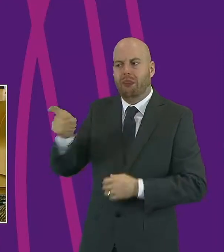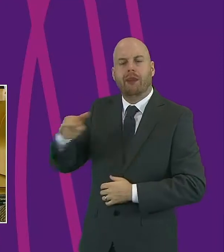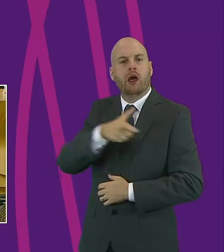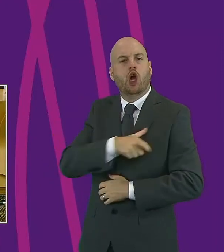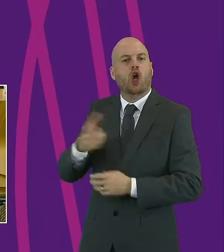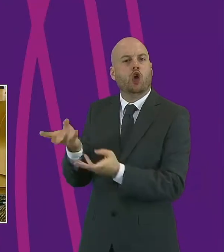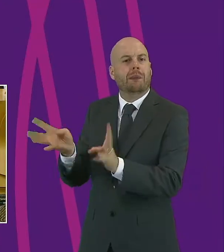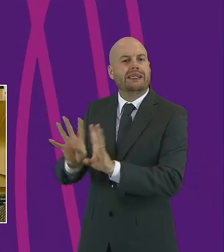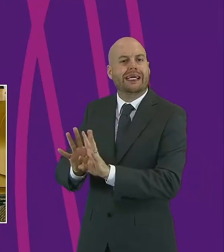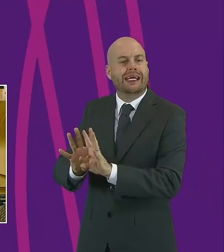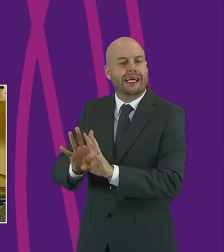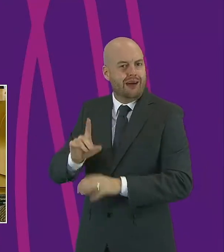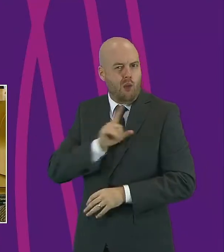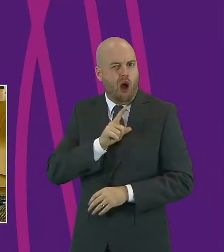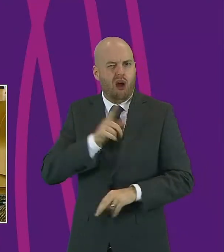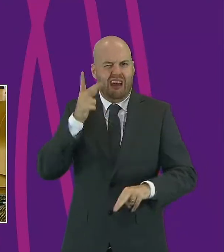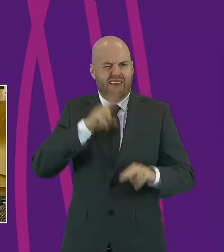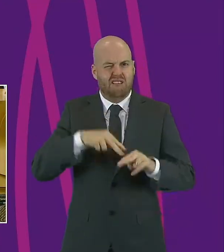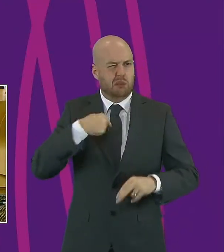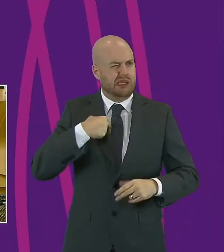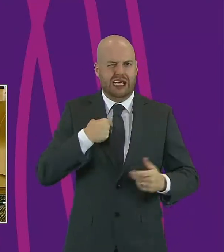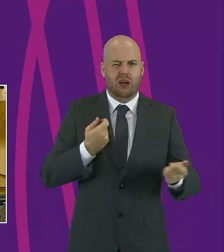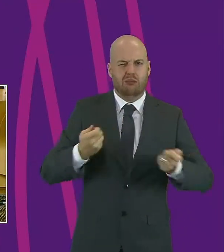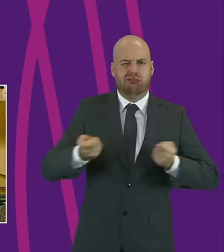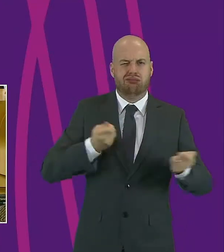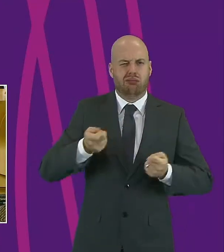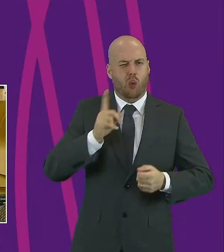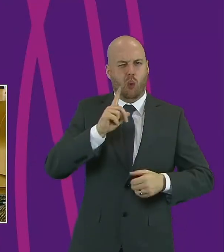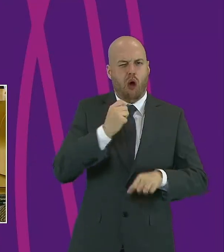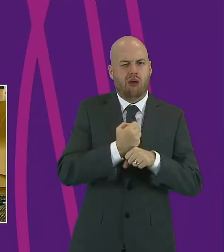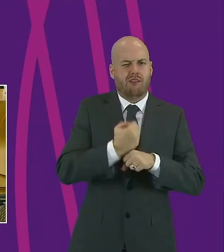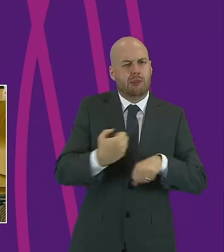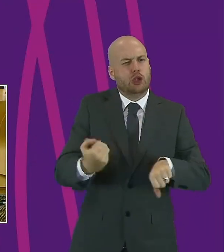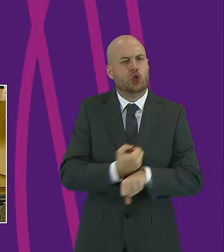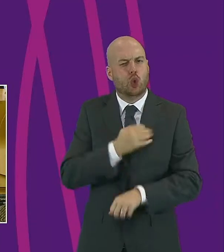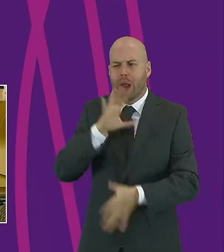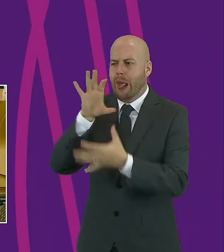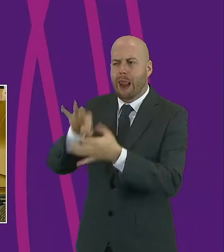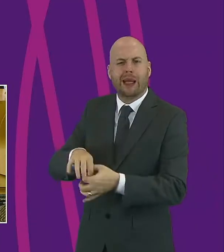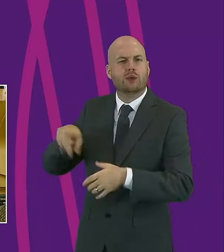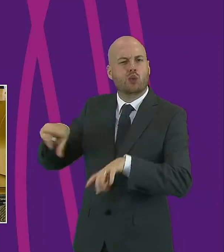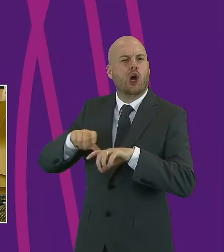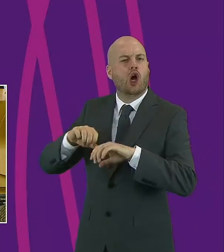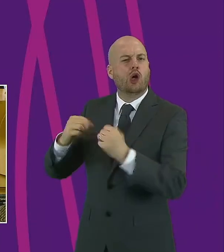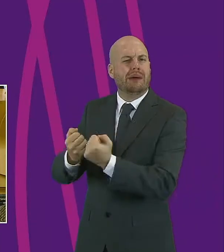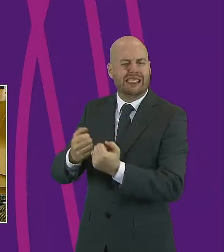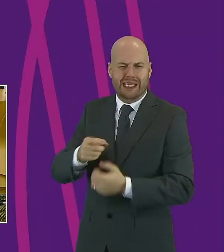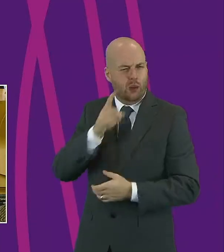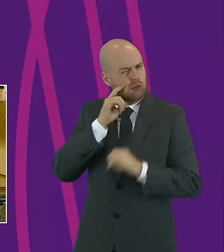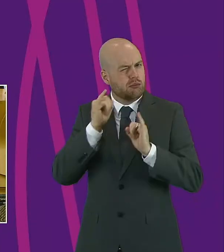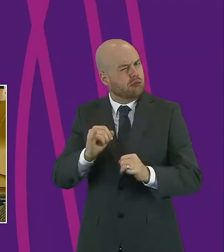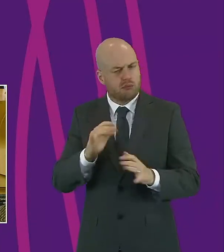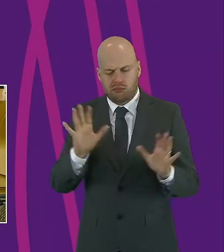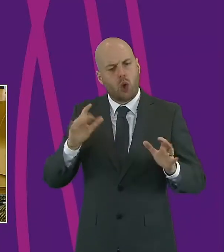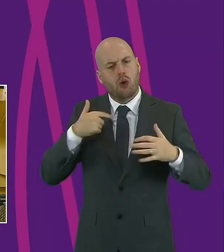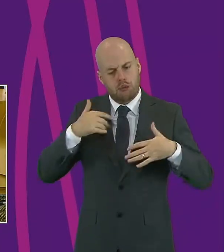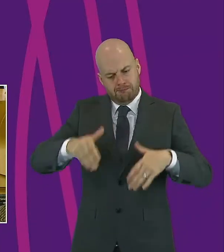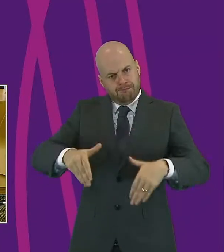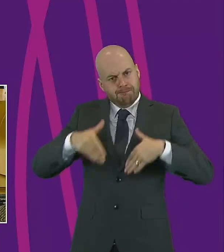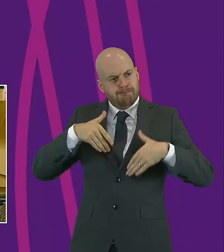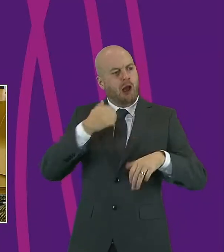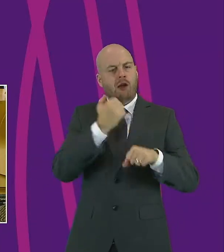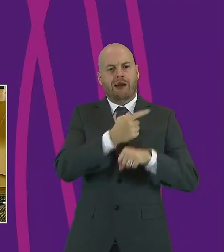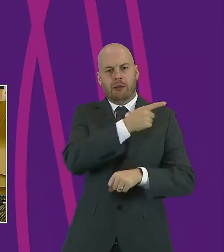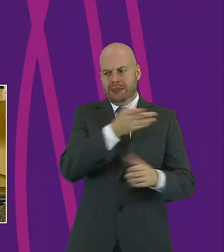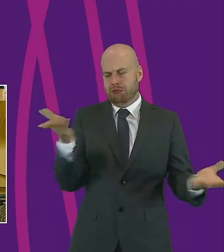me to do so, given and the government will continue to fully cooperate, I am sure, and within the legal obligations that